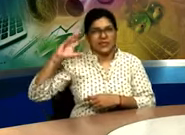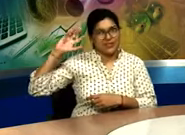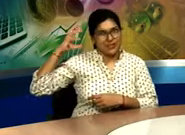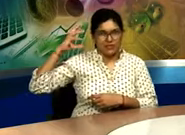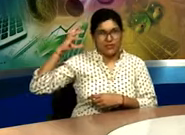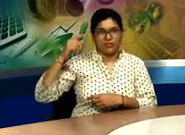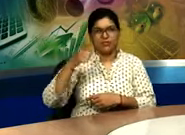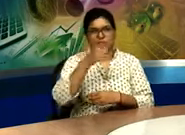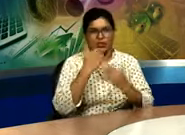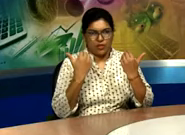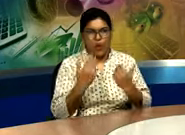You can see the image.